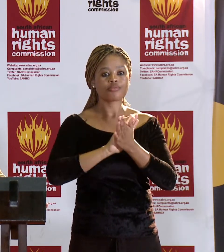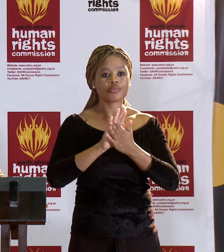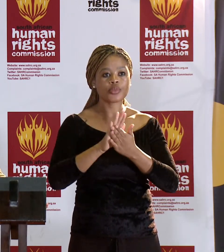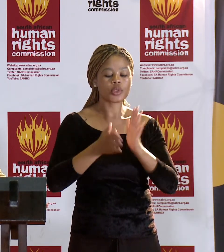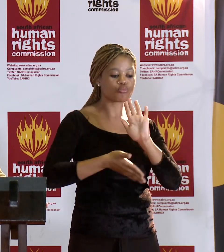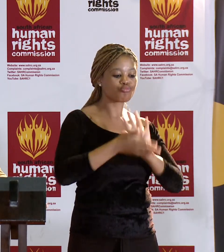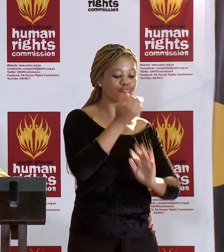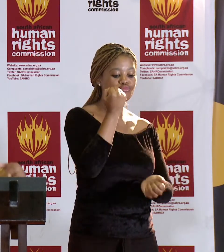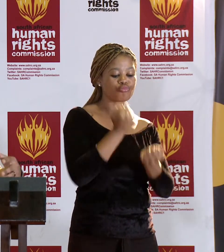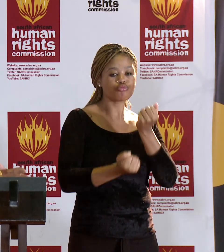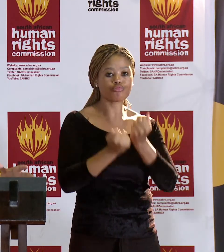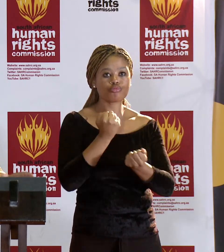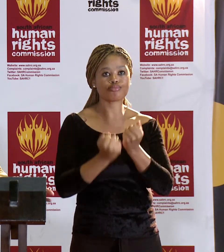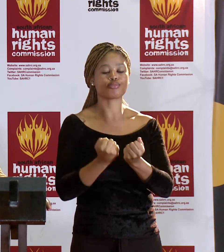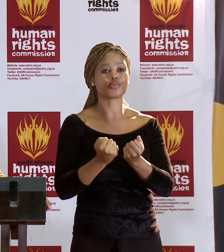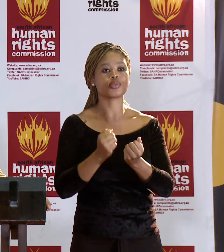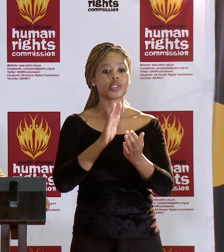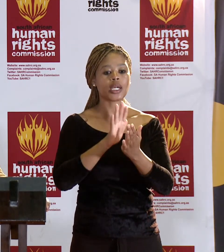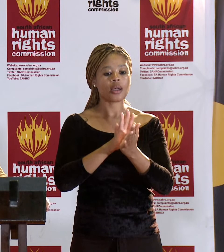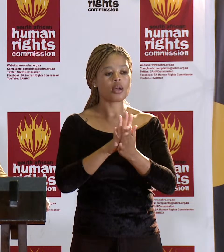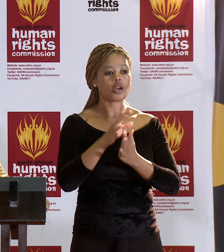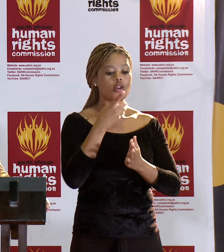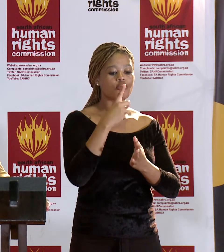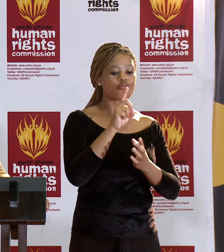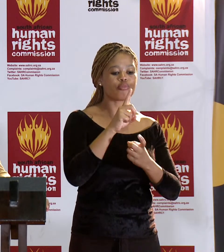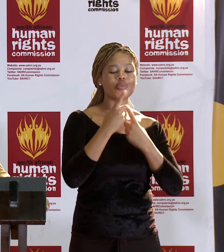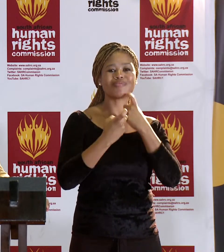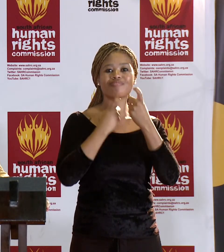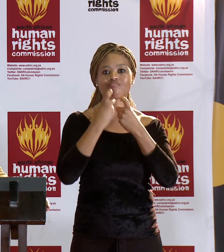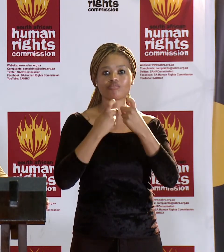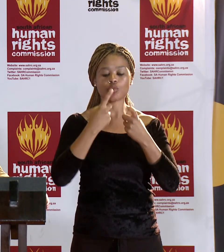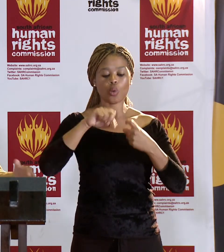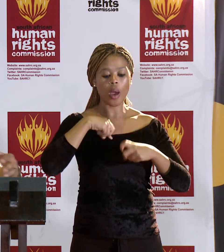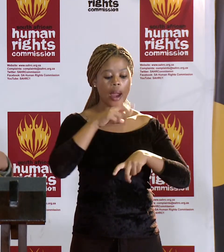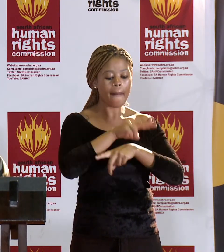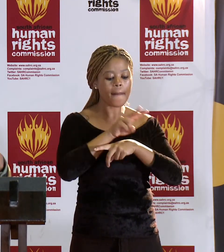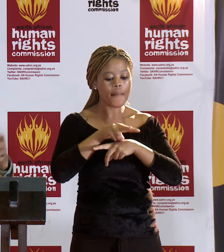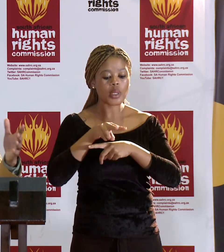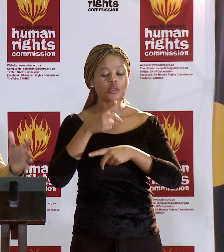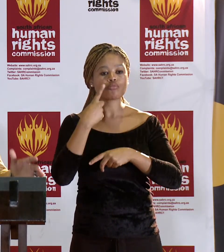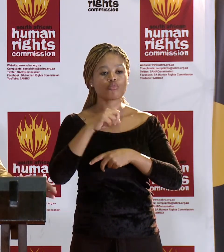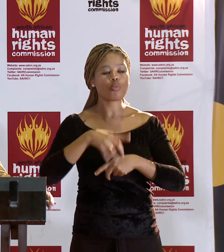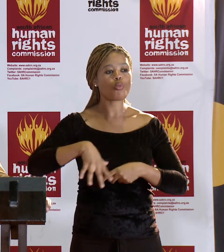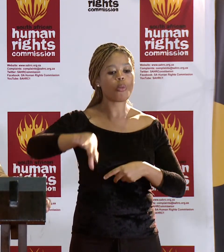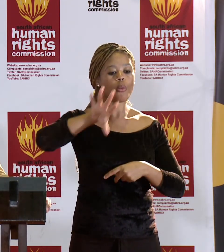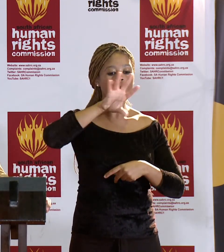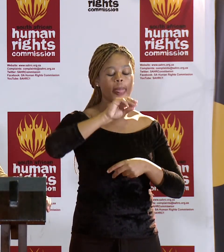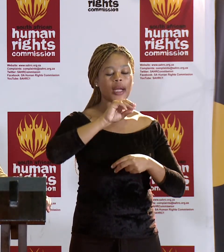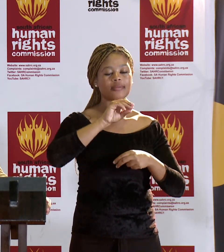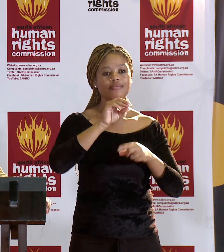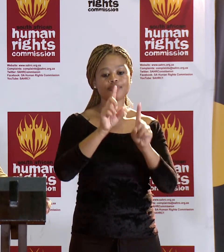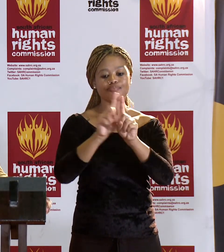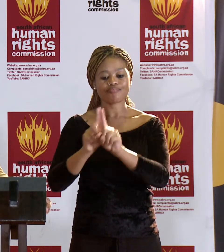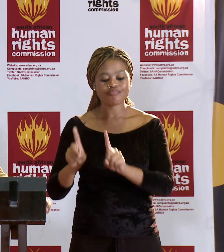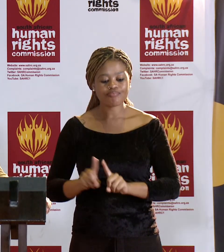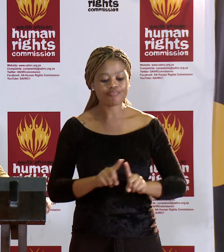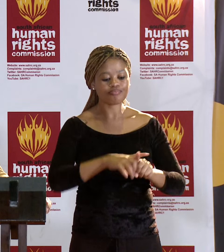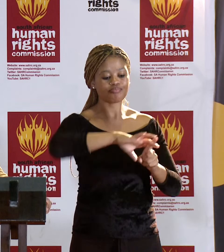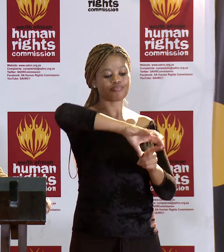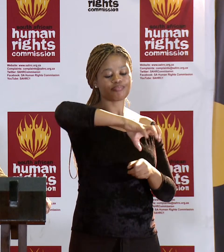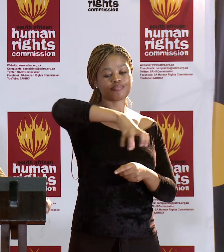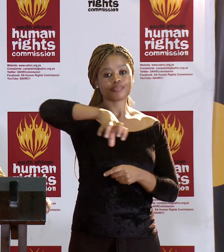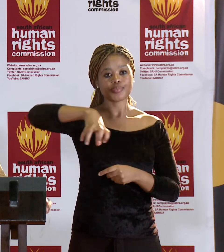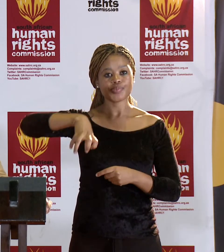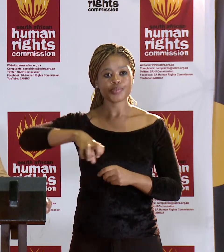to court and litigating and considering complaints. And then we monitor by going to all the different provinces and areas in the country